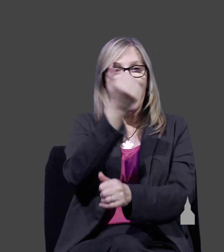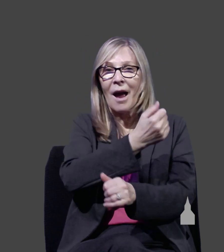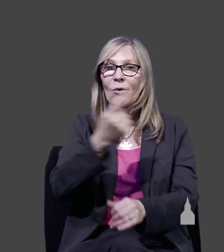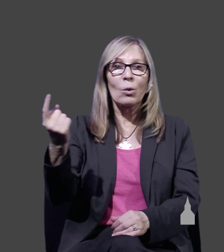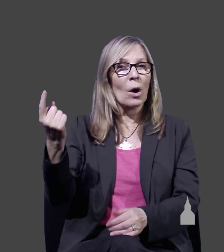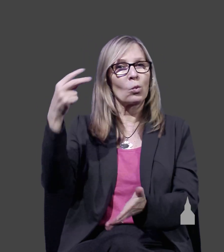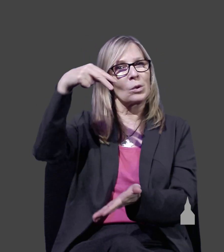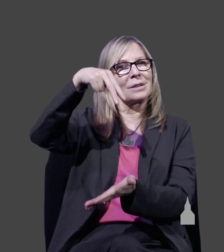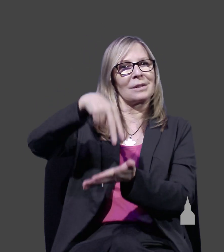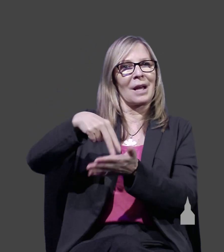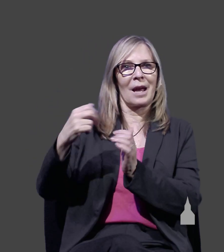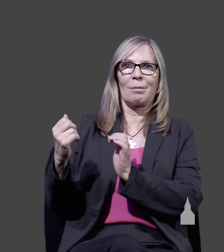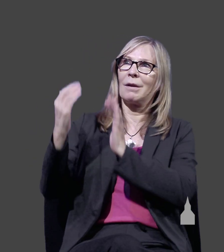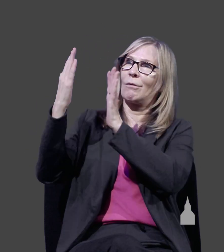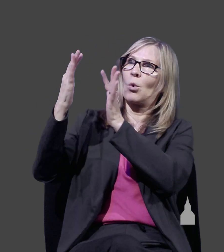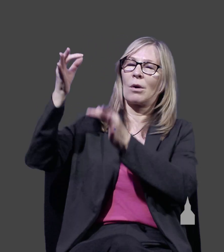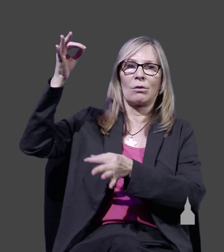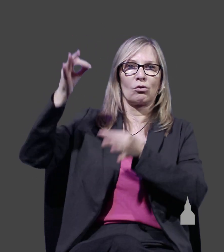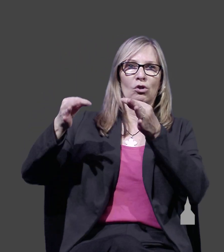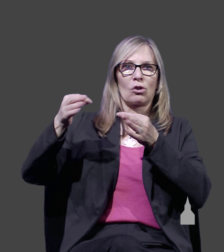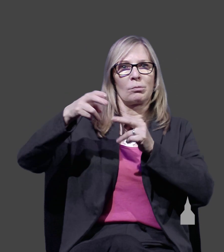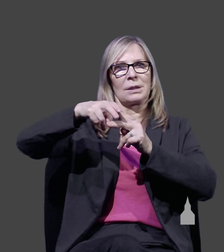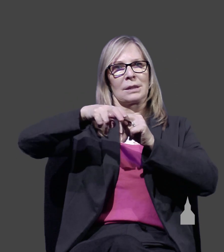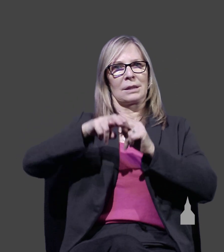everyone will stand before the judgment seat.